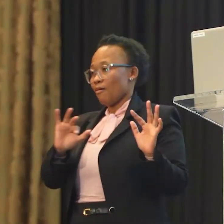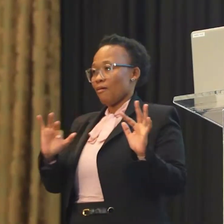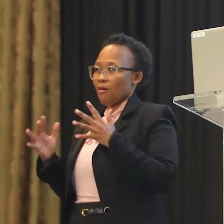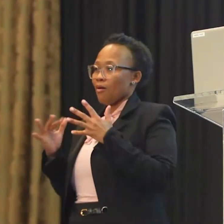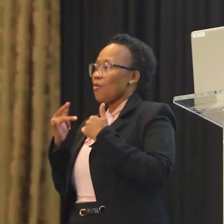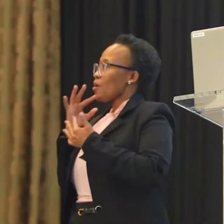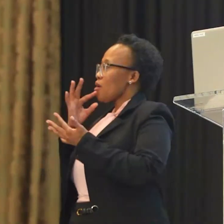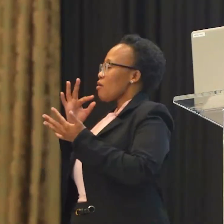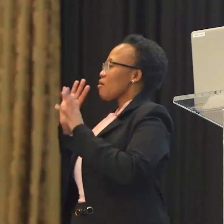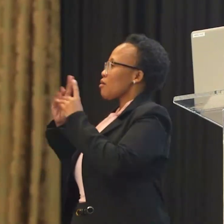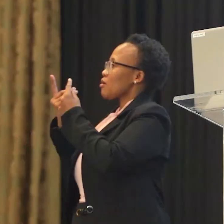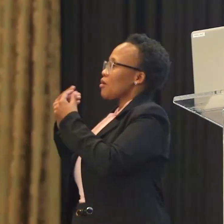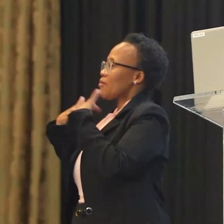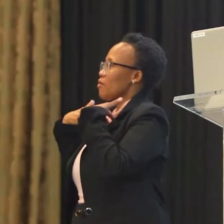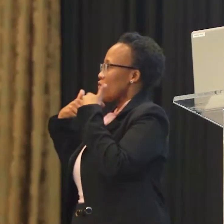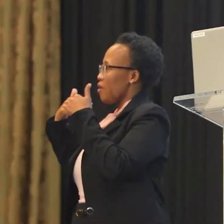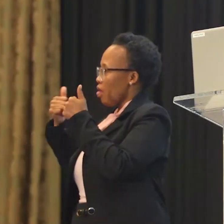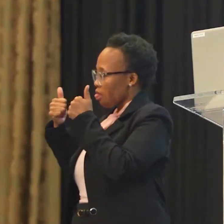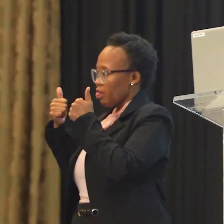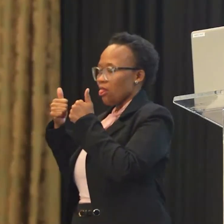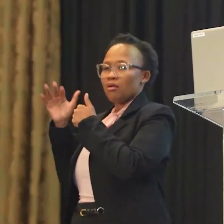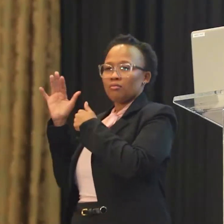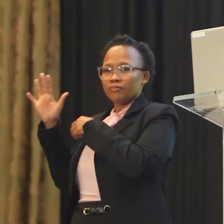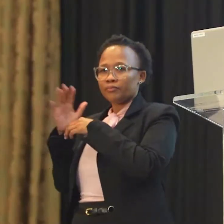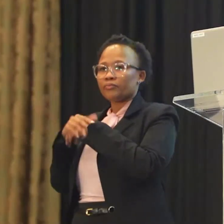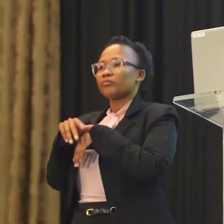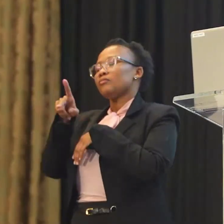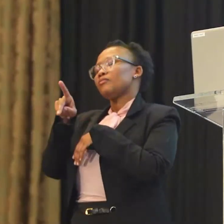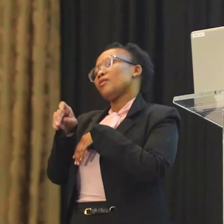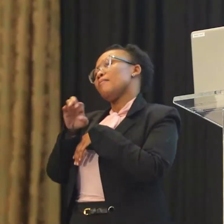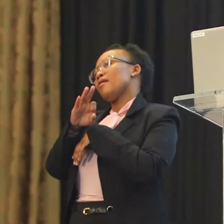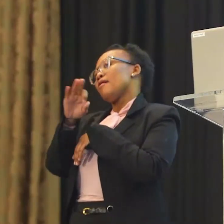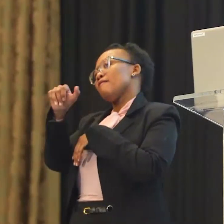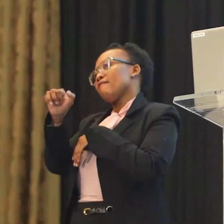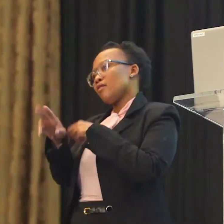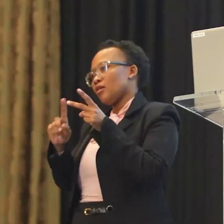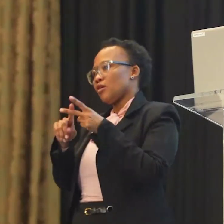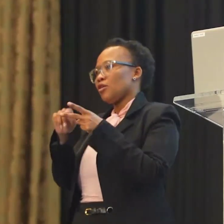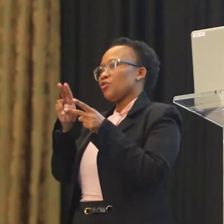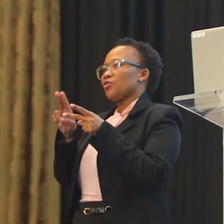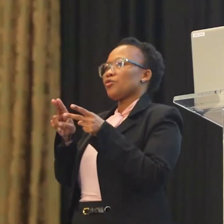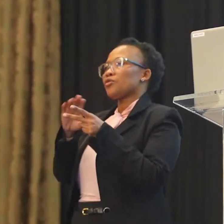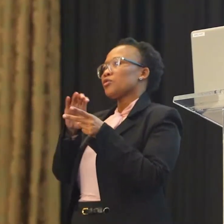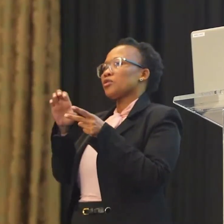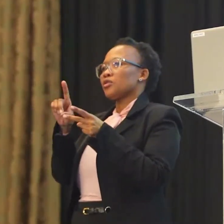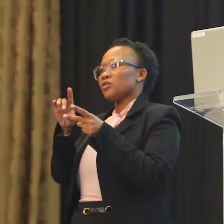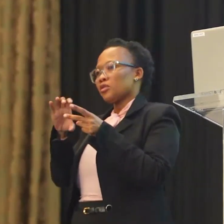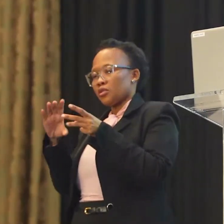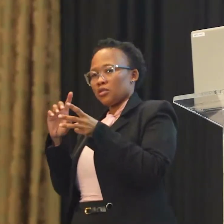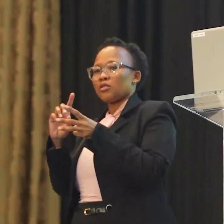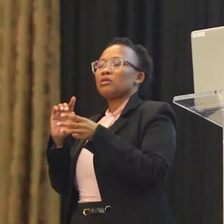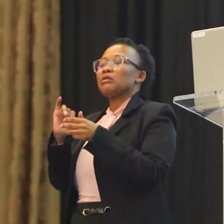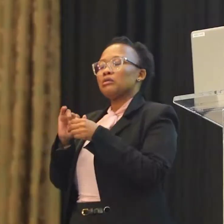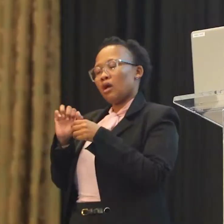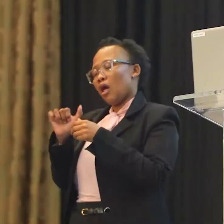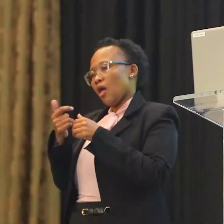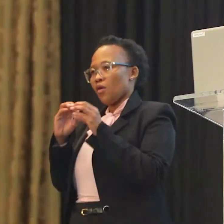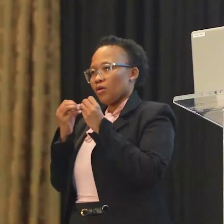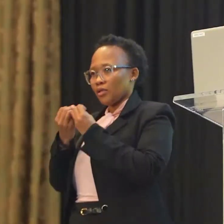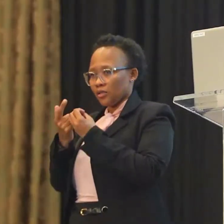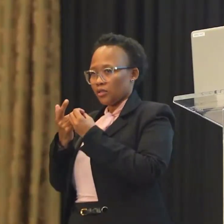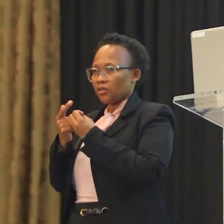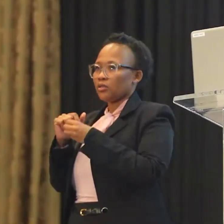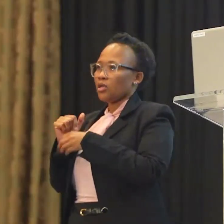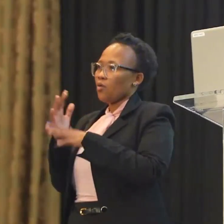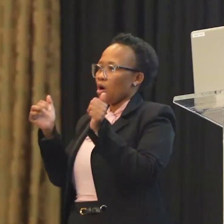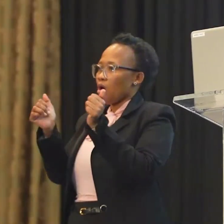and partners like PEPFAR, CDC, USAID to find ways forward.